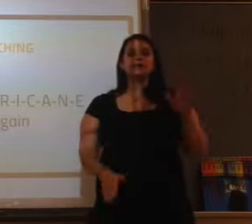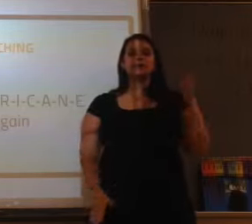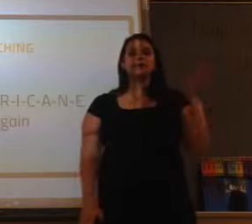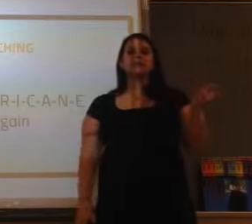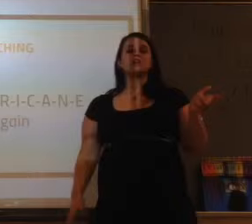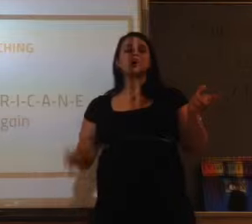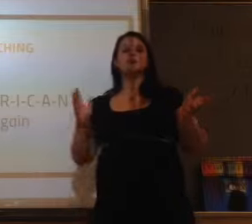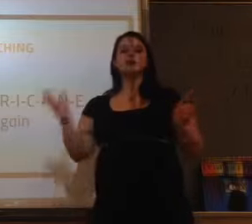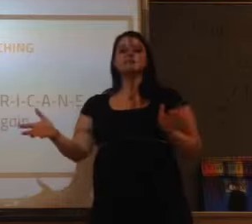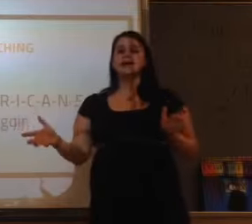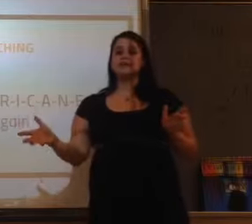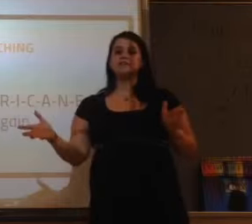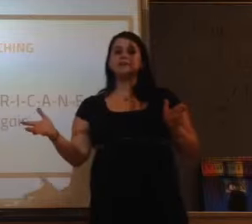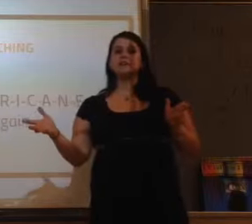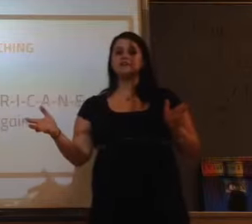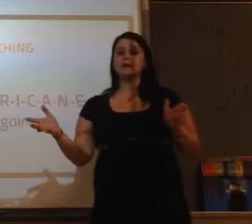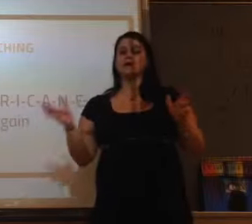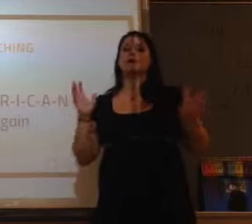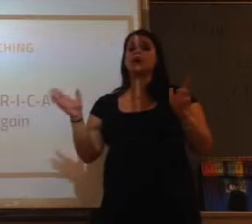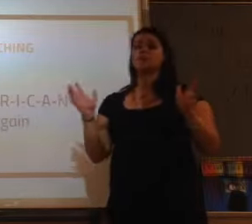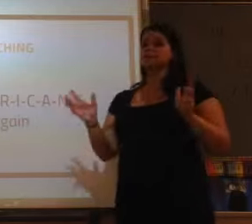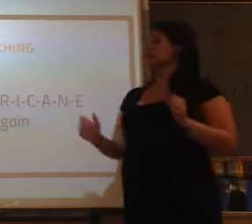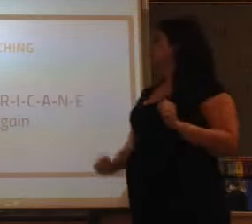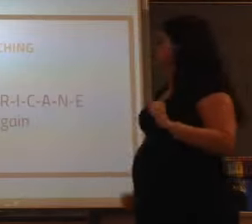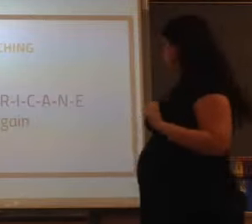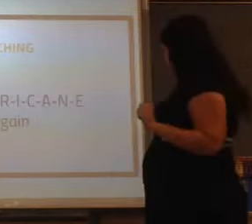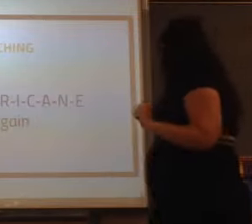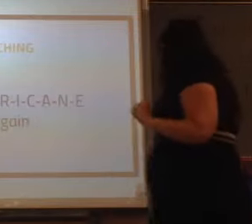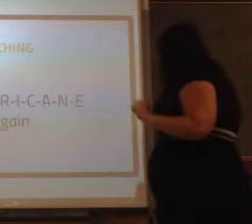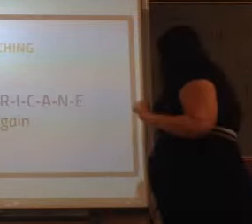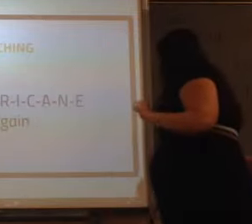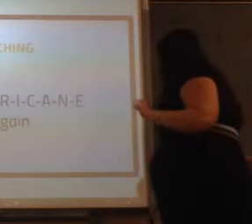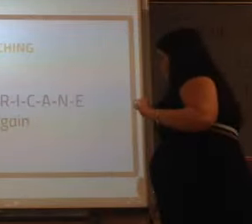both getting the concept and the fingerspelling and not missing out one or the other.